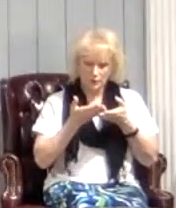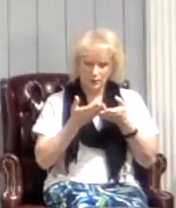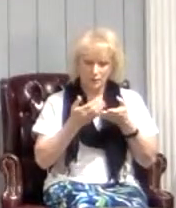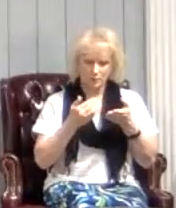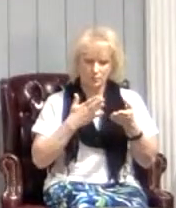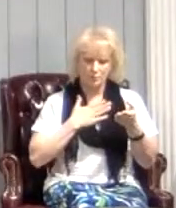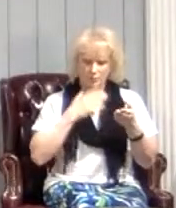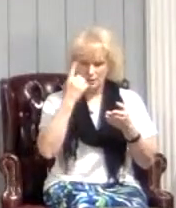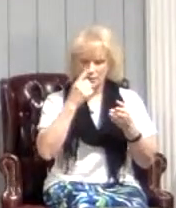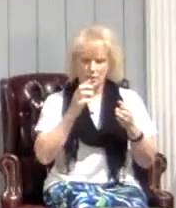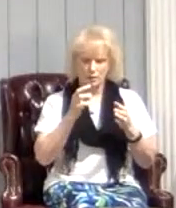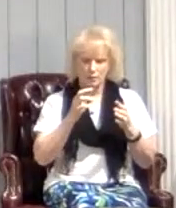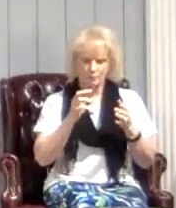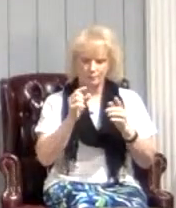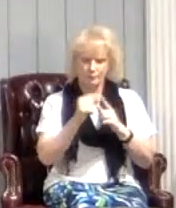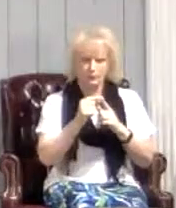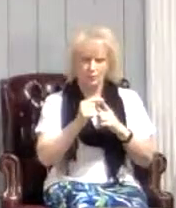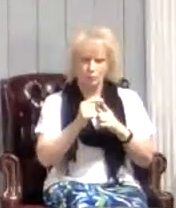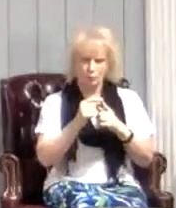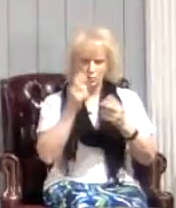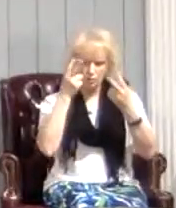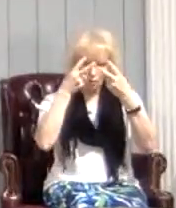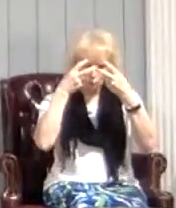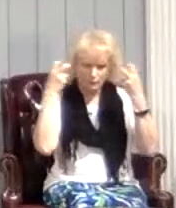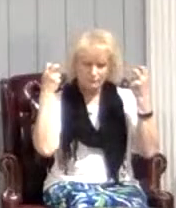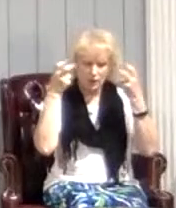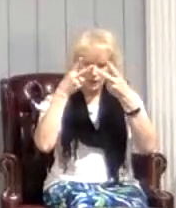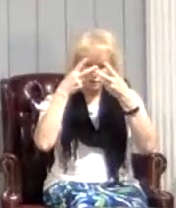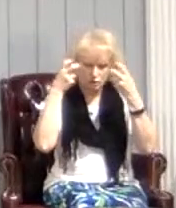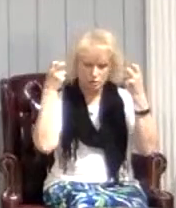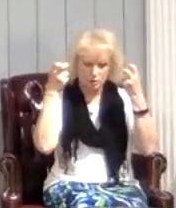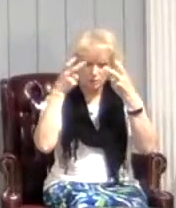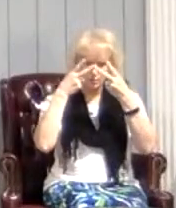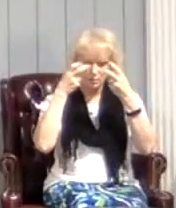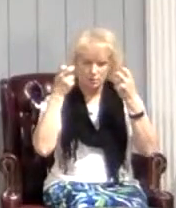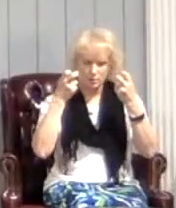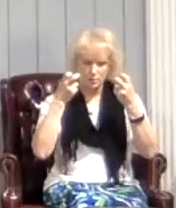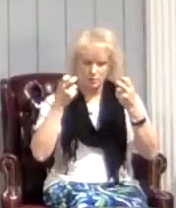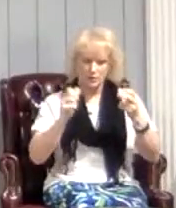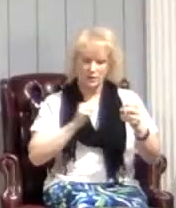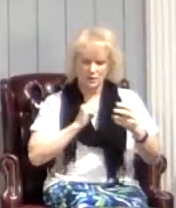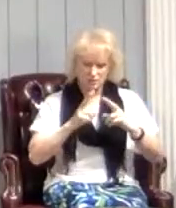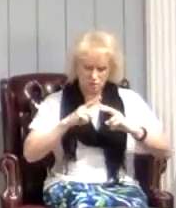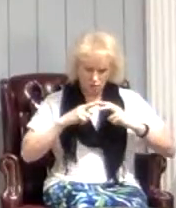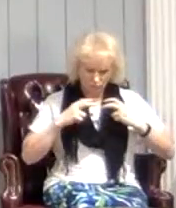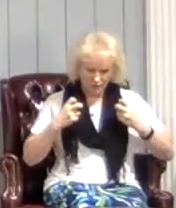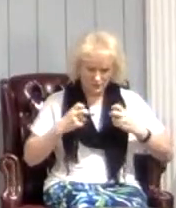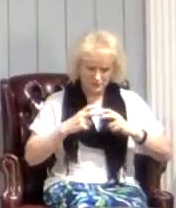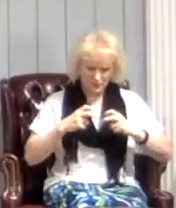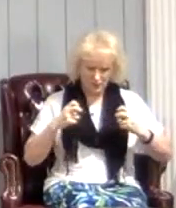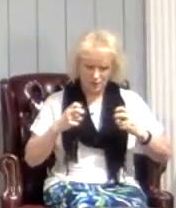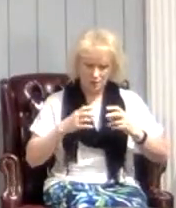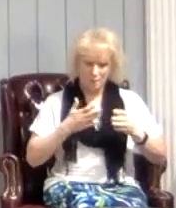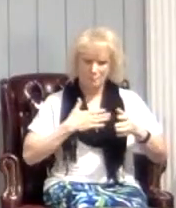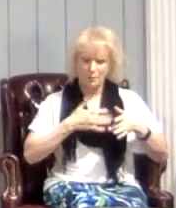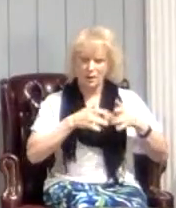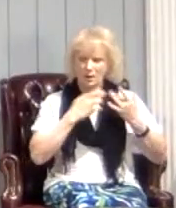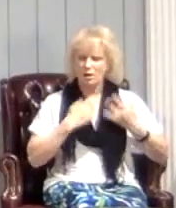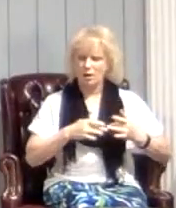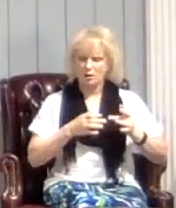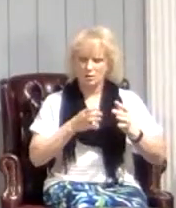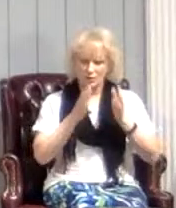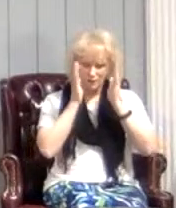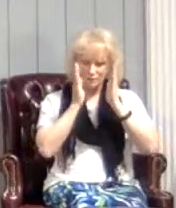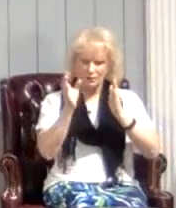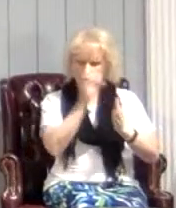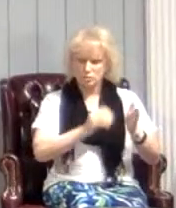reflection. A time where we just do some self-examination. My heart is fixed, oh God. My heart is